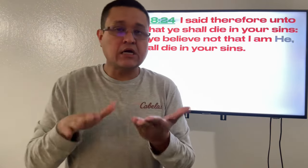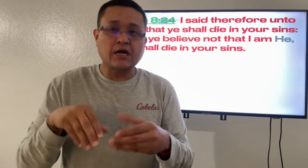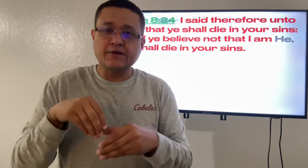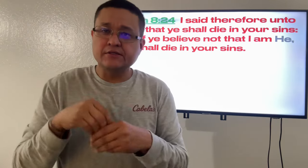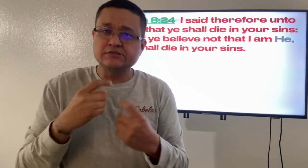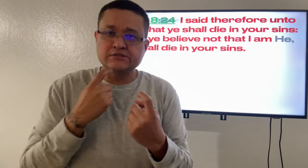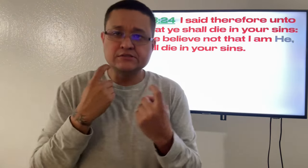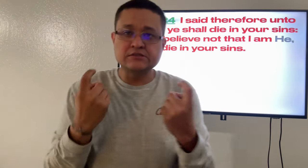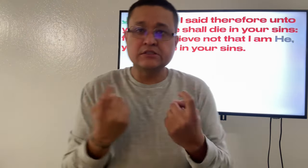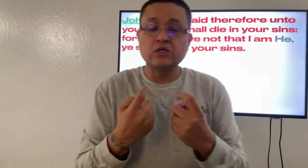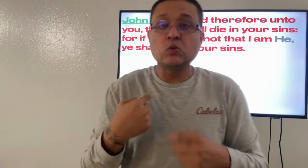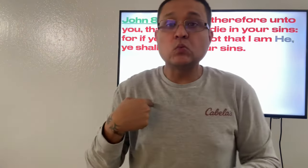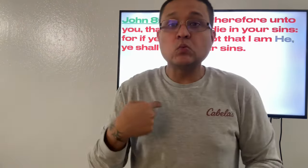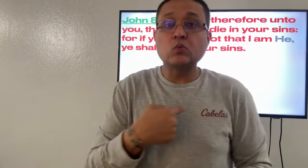We don't want to die in our sins.